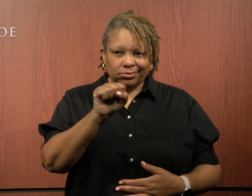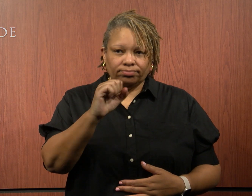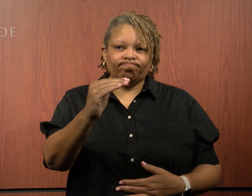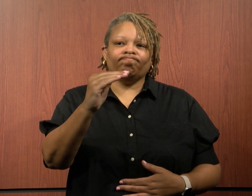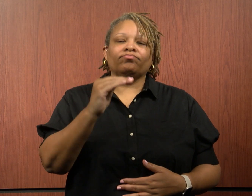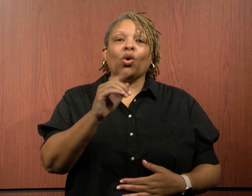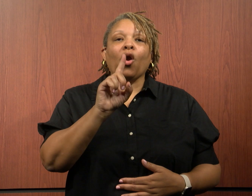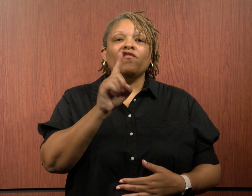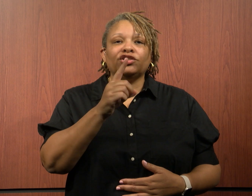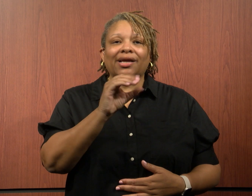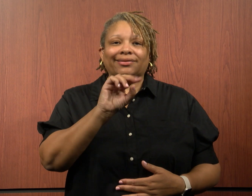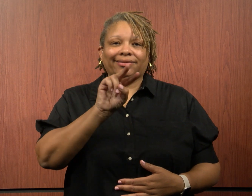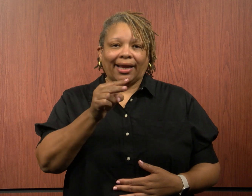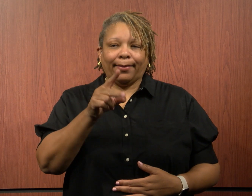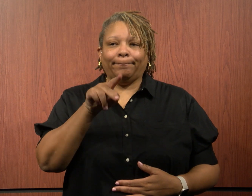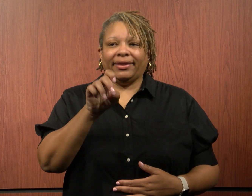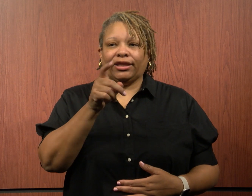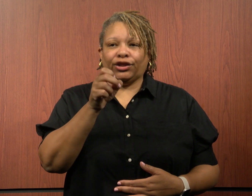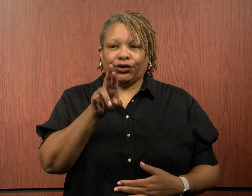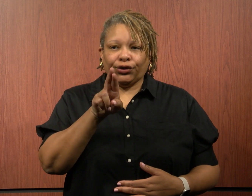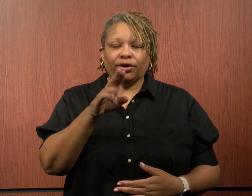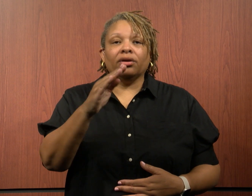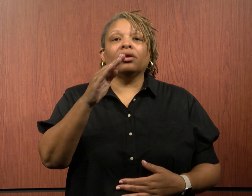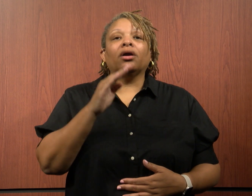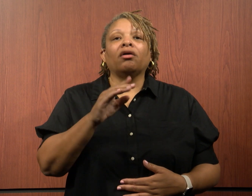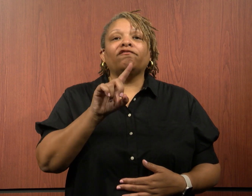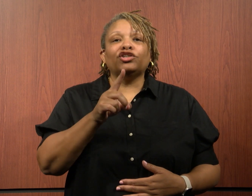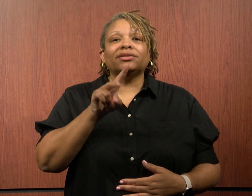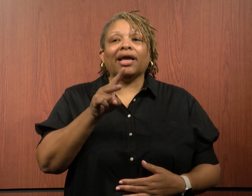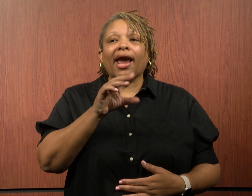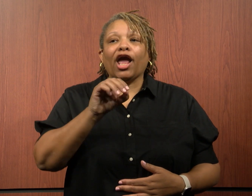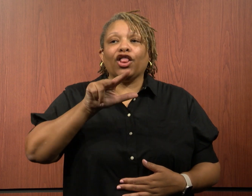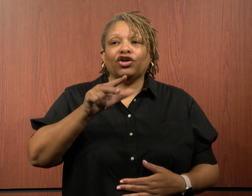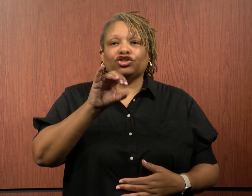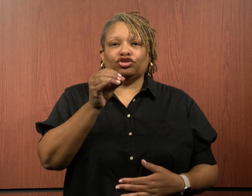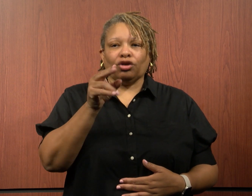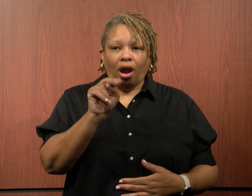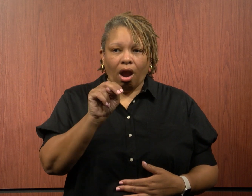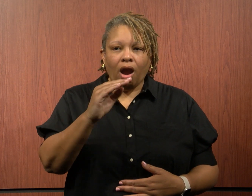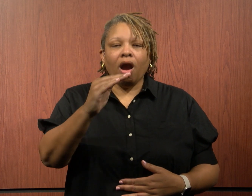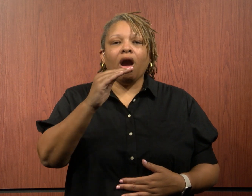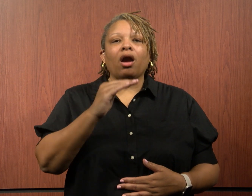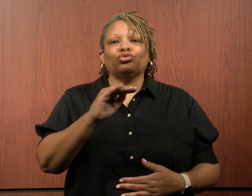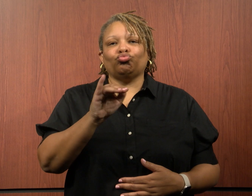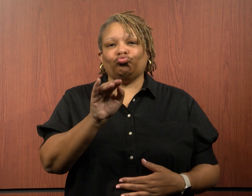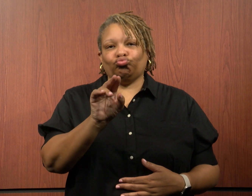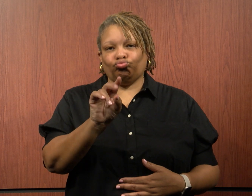Jude. They're not organized chronologically or by importance. They're all considered